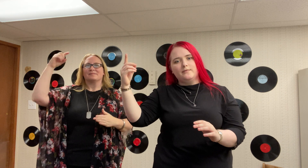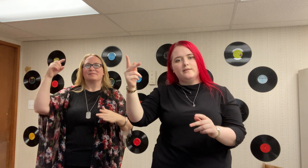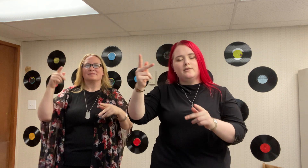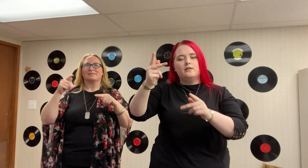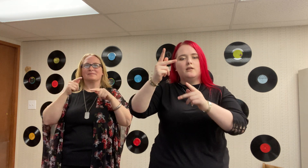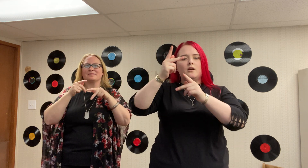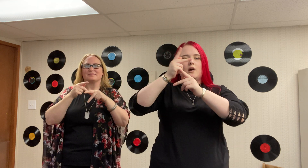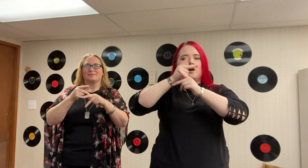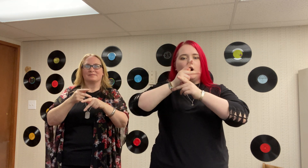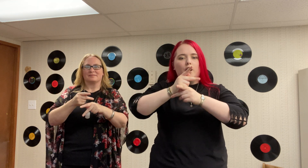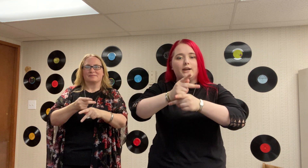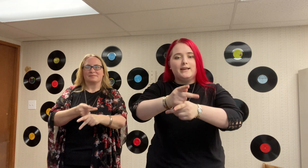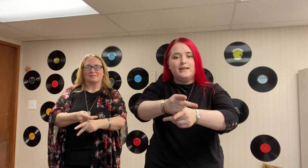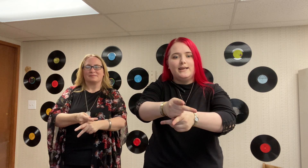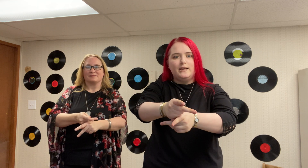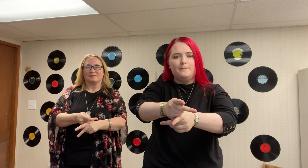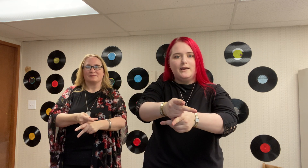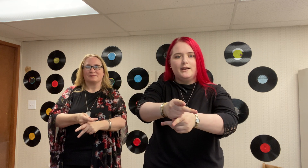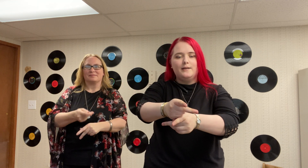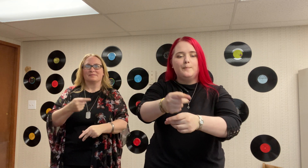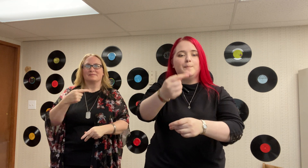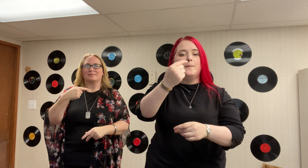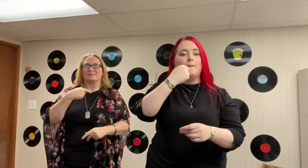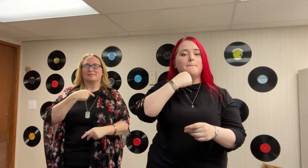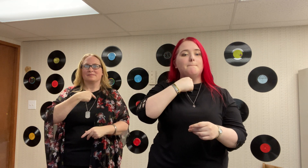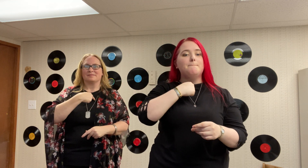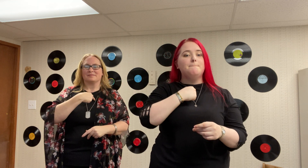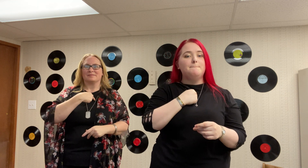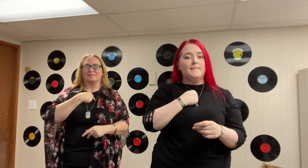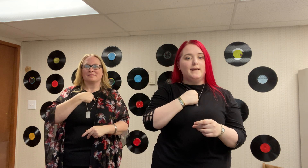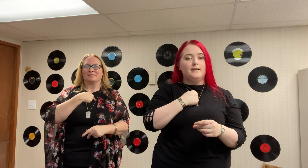dreams are keeping me